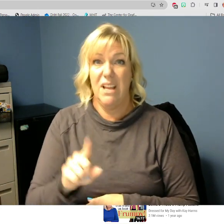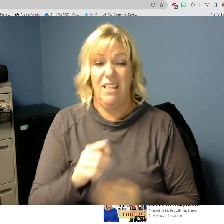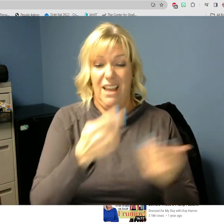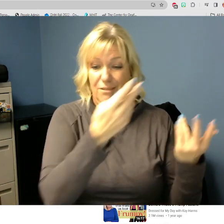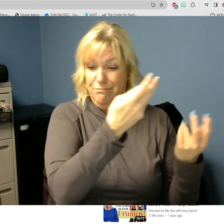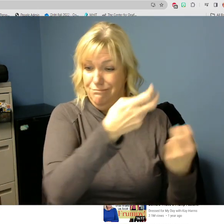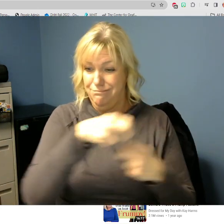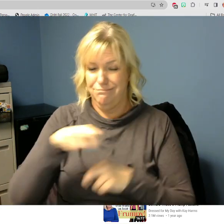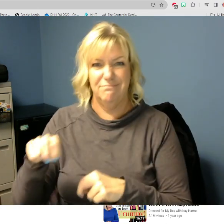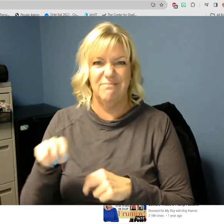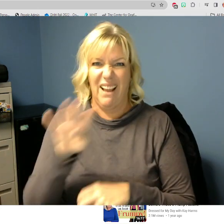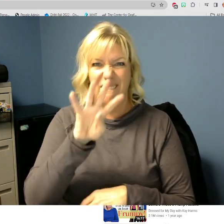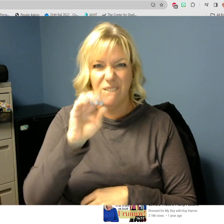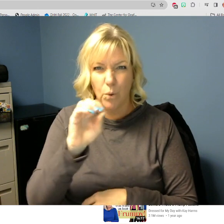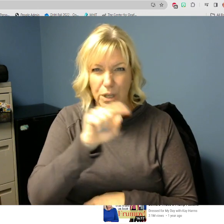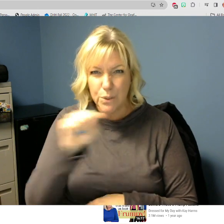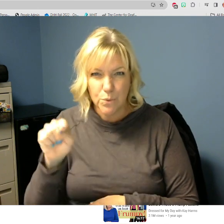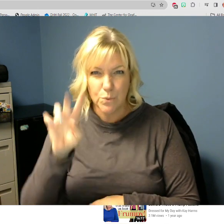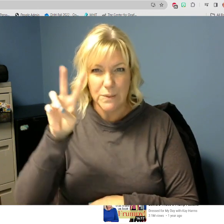40 to 70 years.